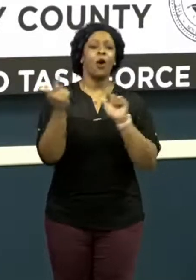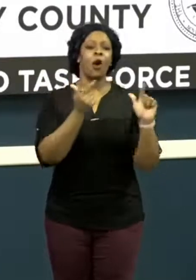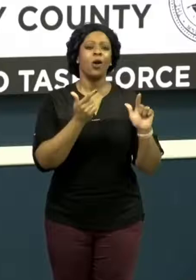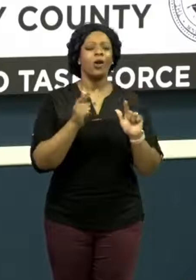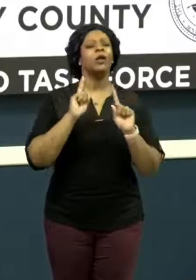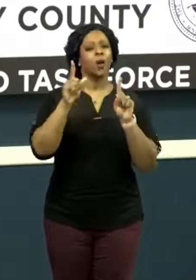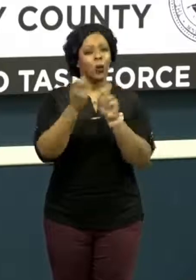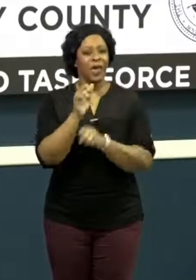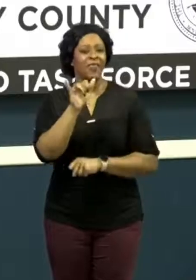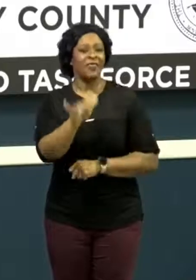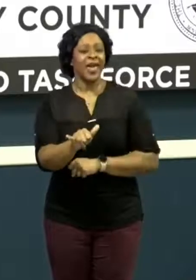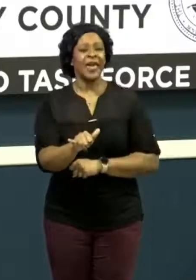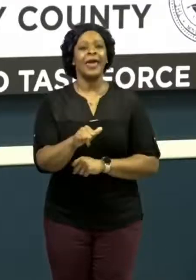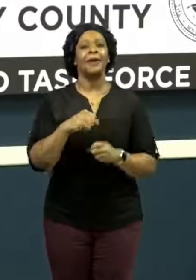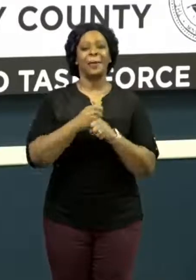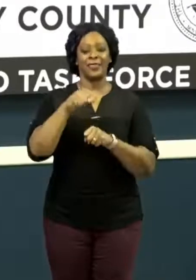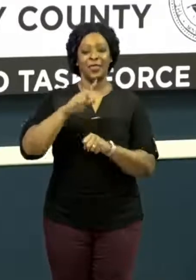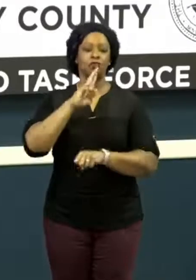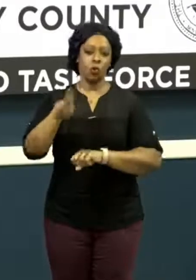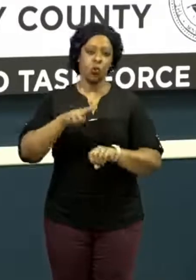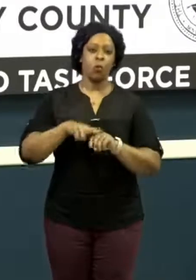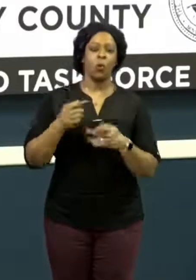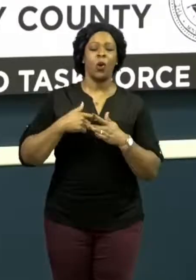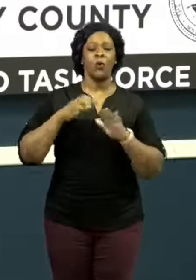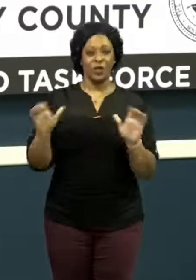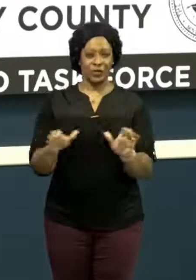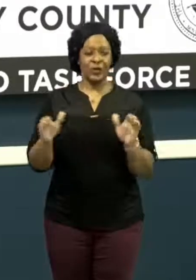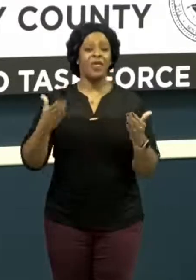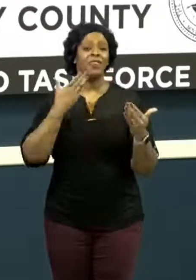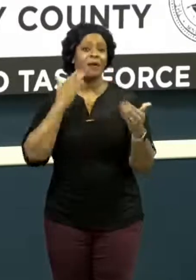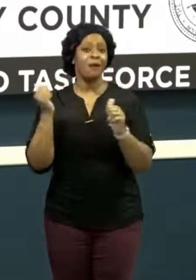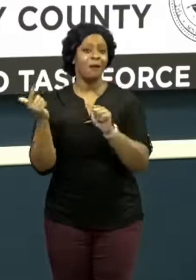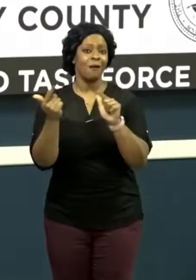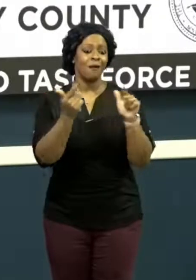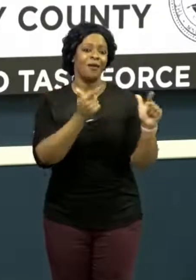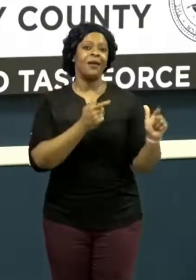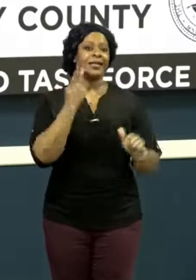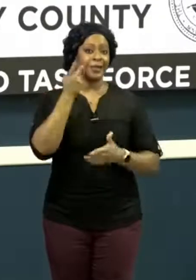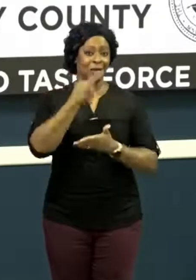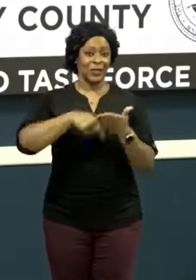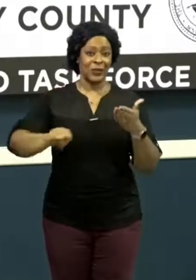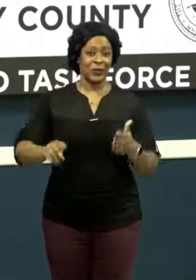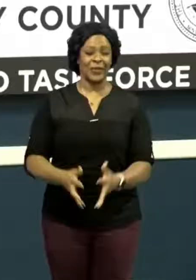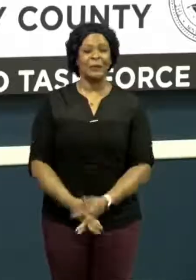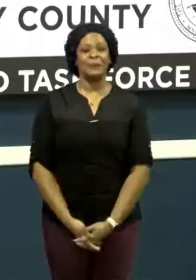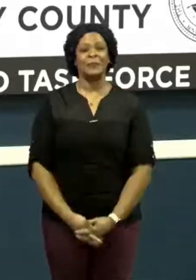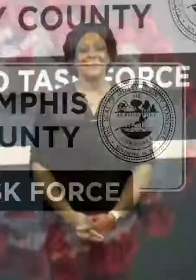go get that, and let's normalize this as part of what we do. Thank you all, and we'll be back next week.